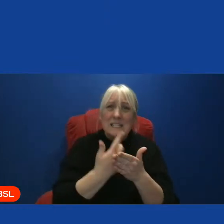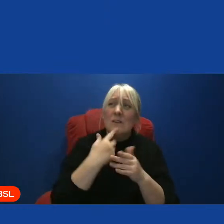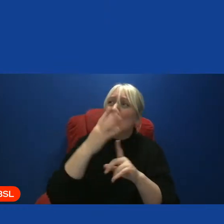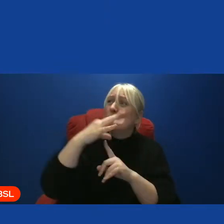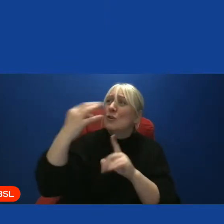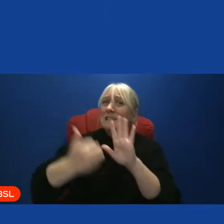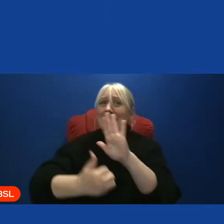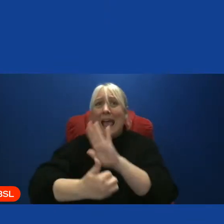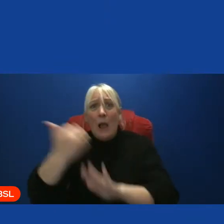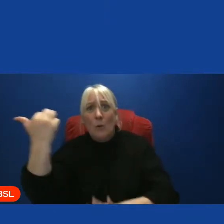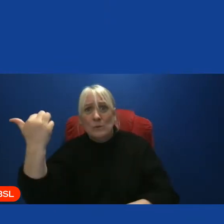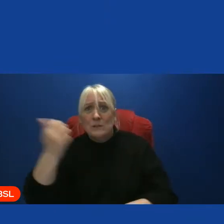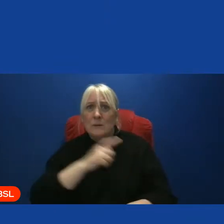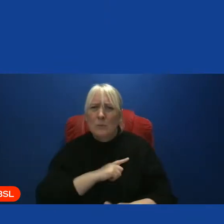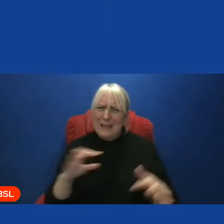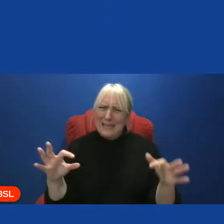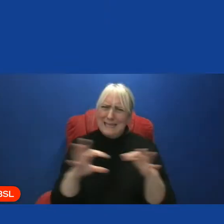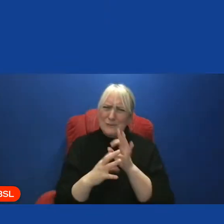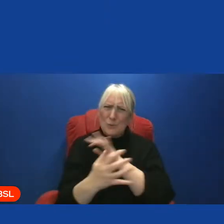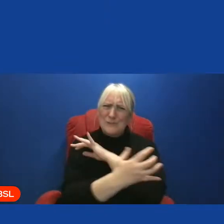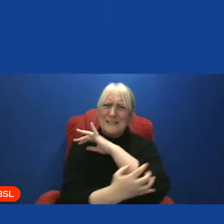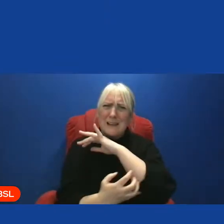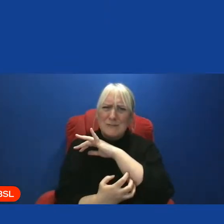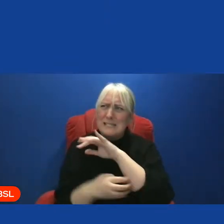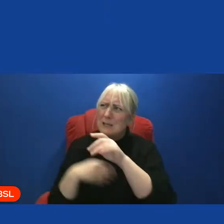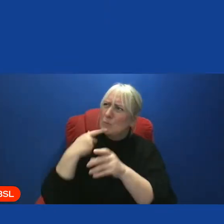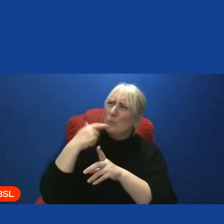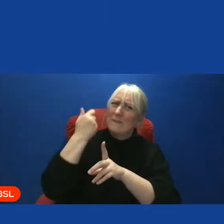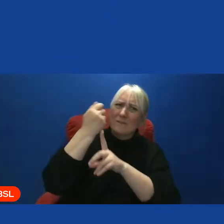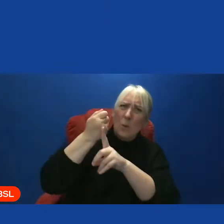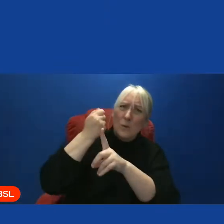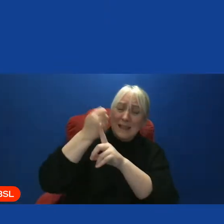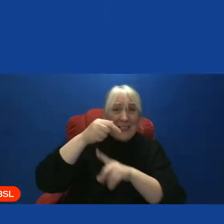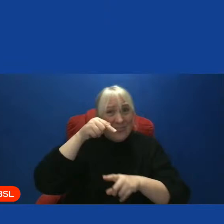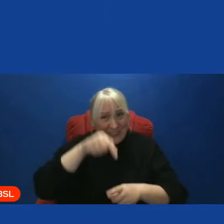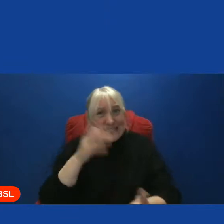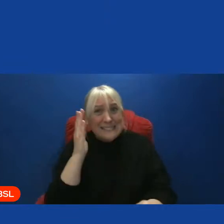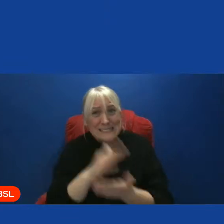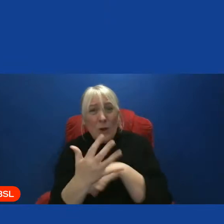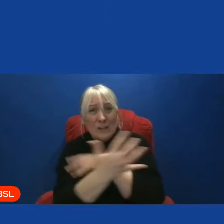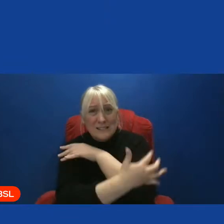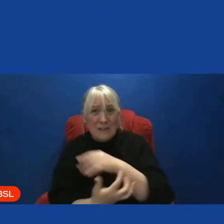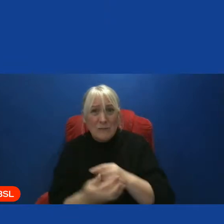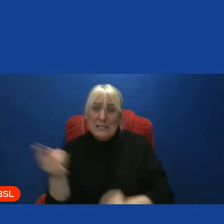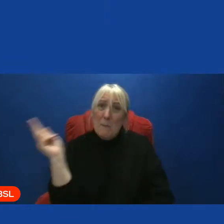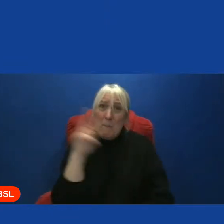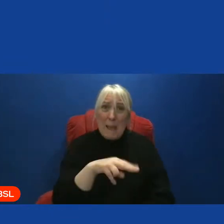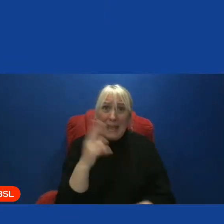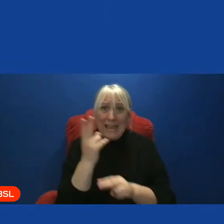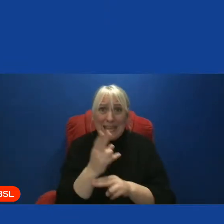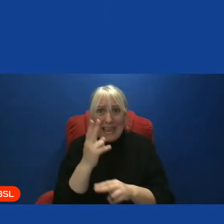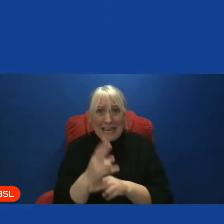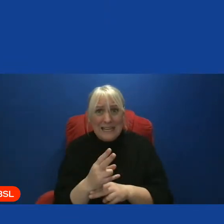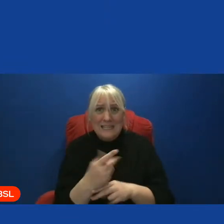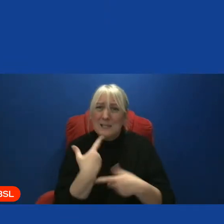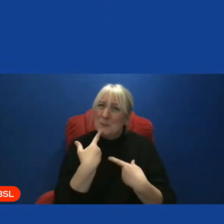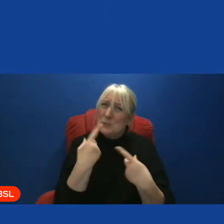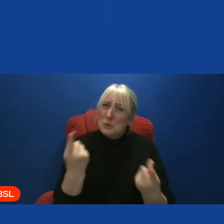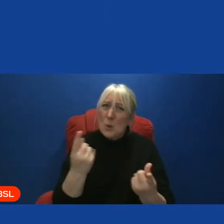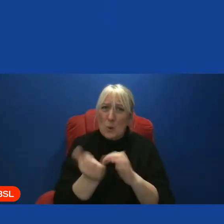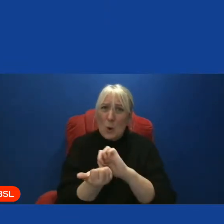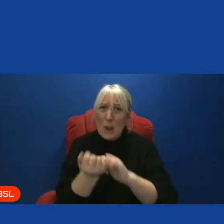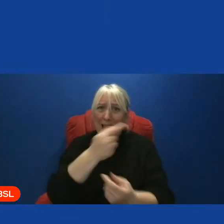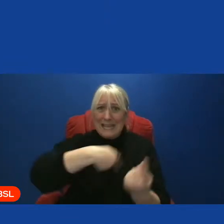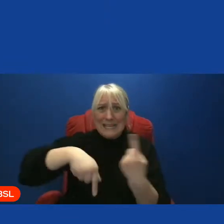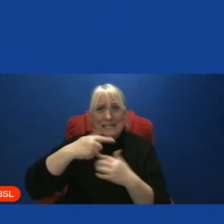their implementation of austerity. This is austerity. It's back. And I keep saying to colleagues here,